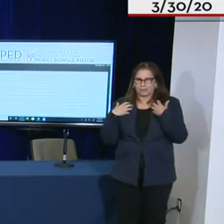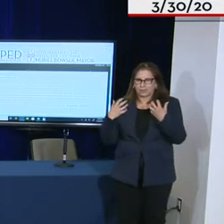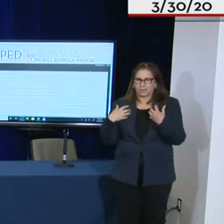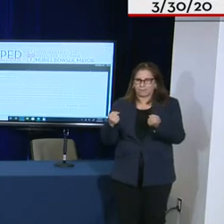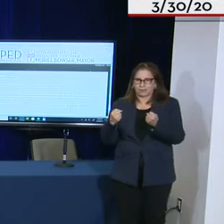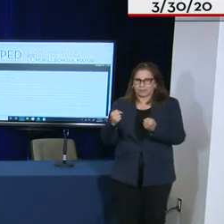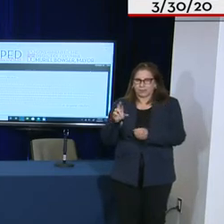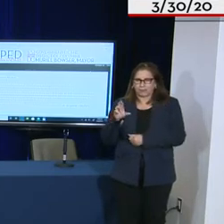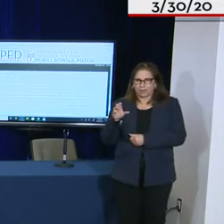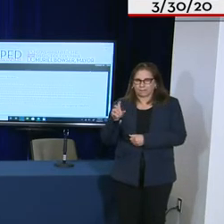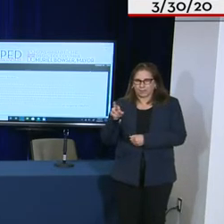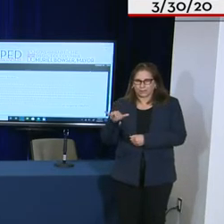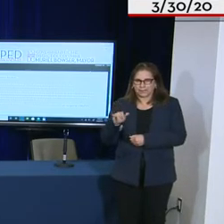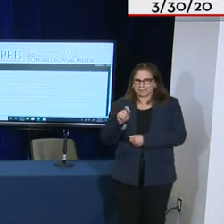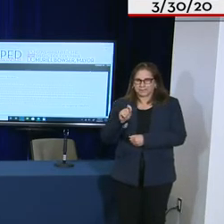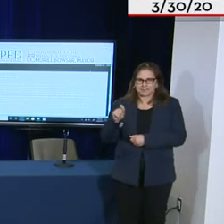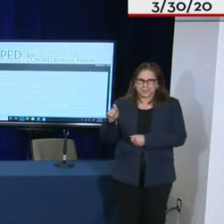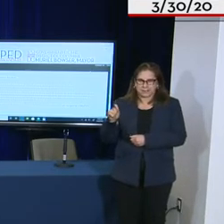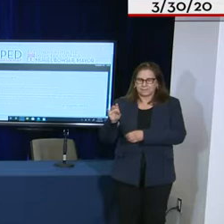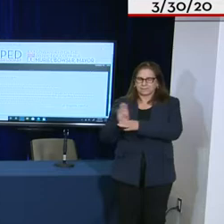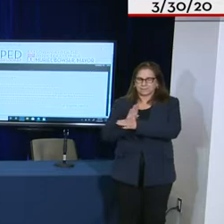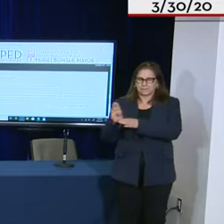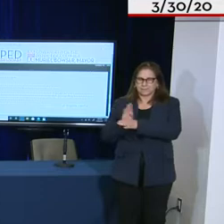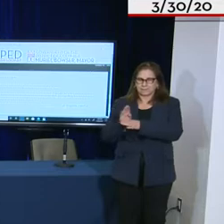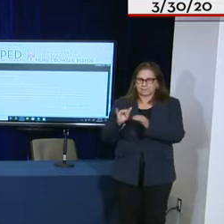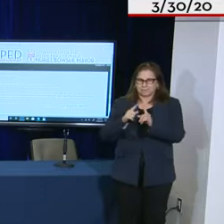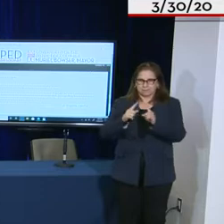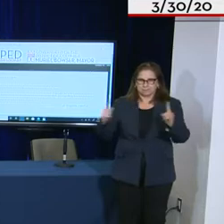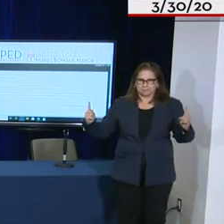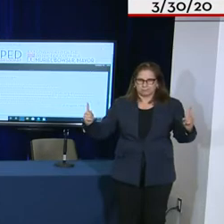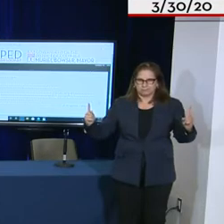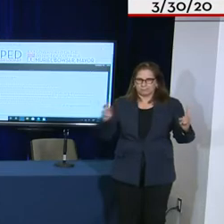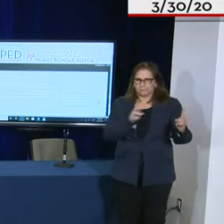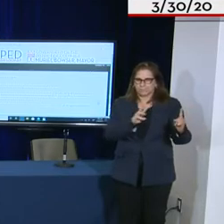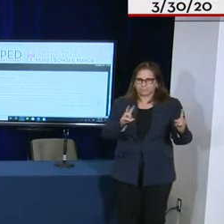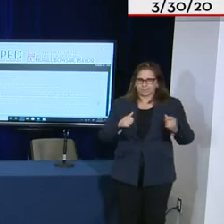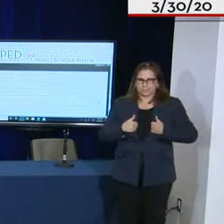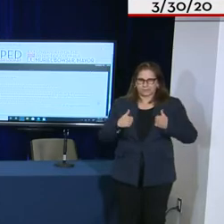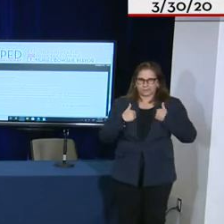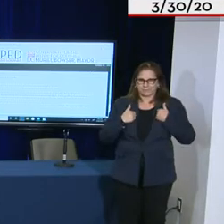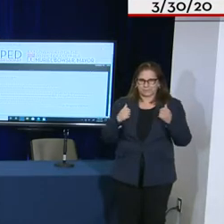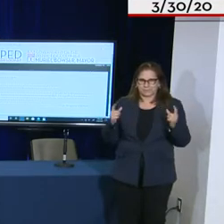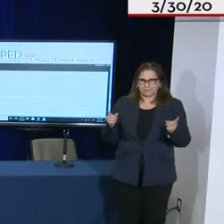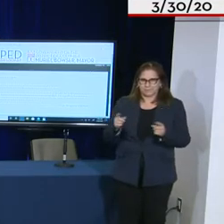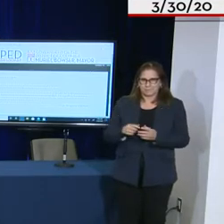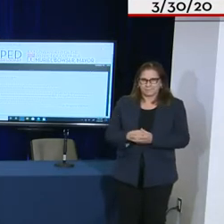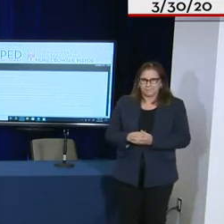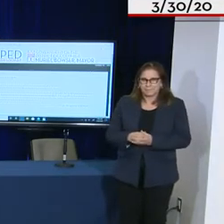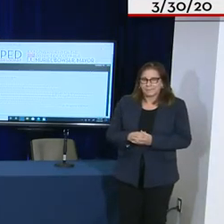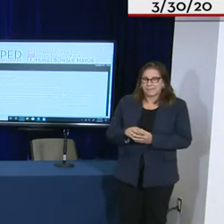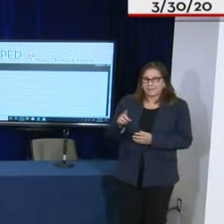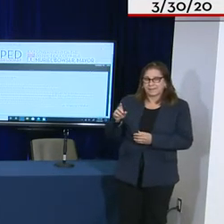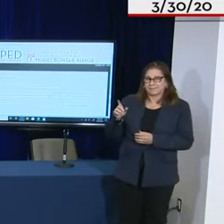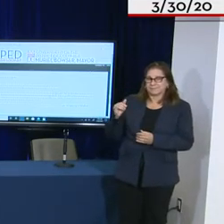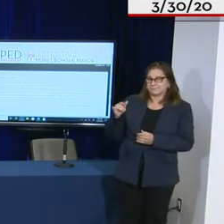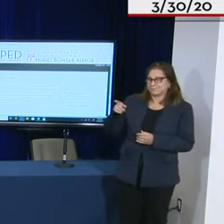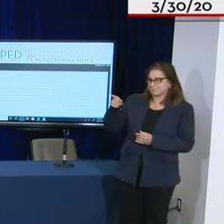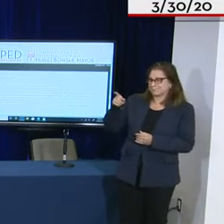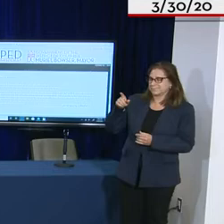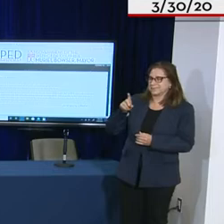coronavirus.dc.gov/recovery-business. All right, we have another question from David Weiner in Ward 1. David, you are